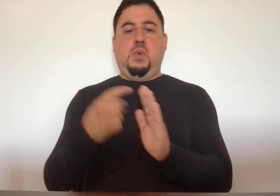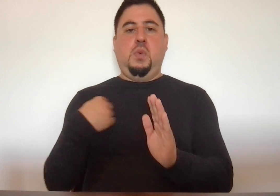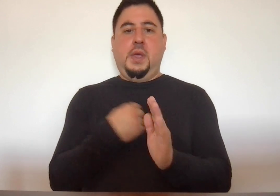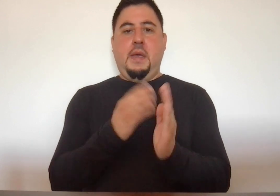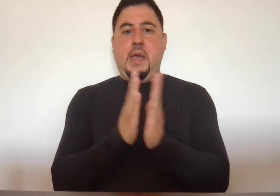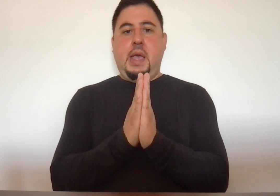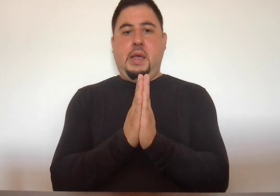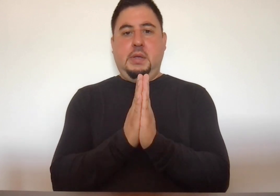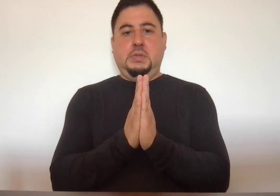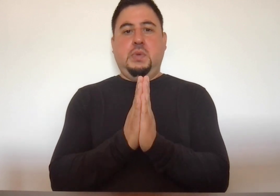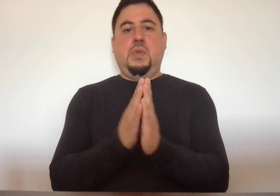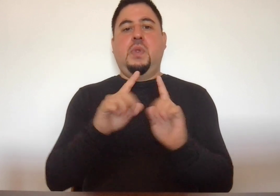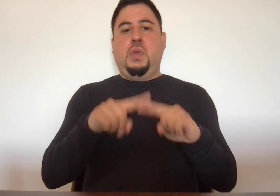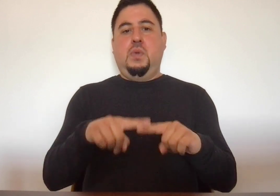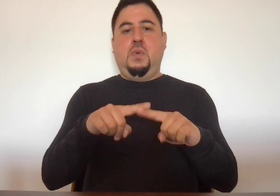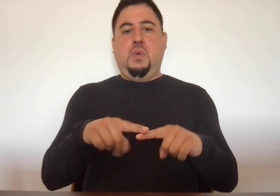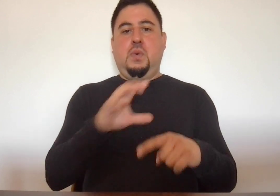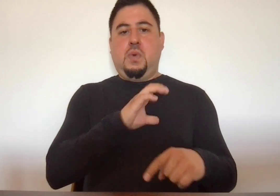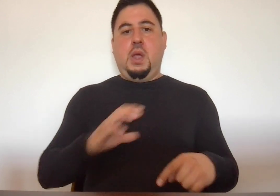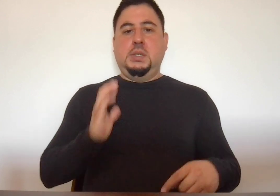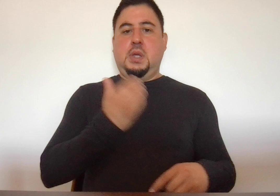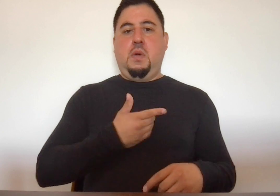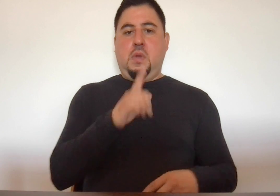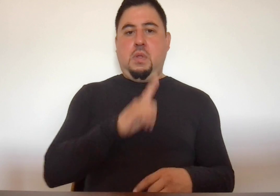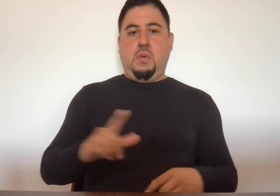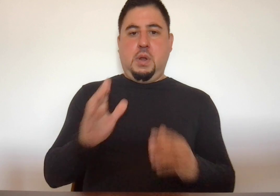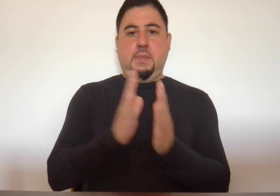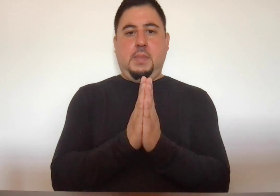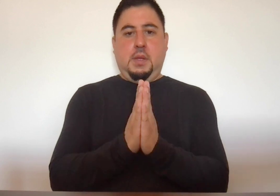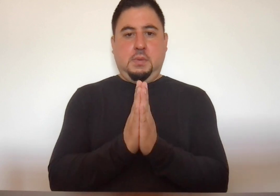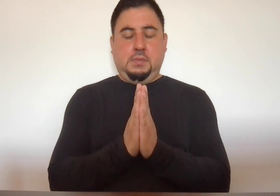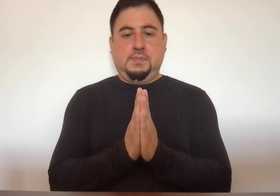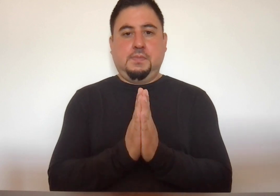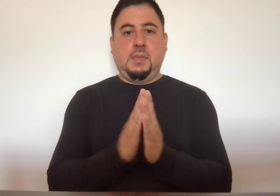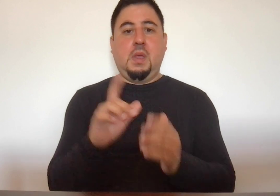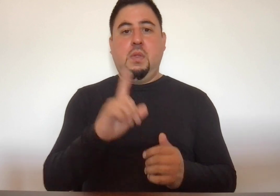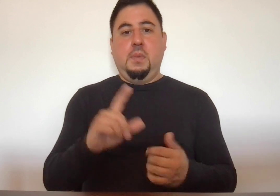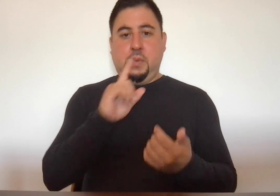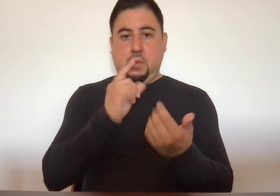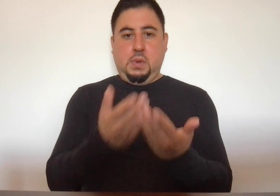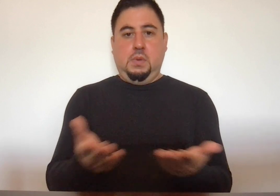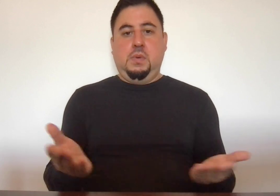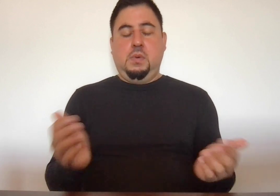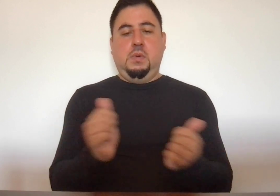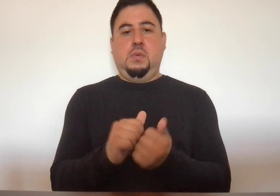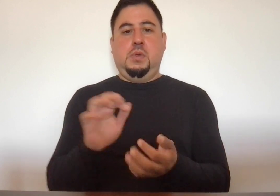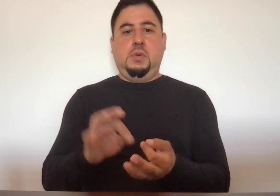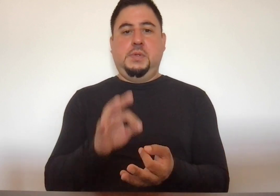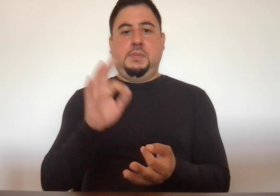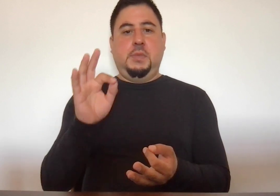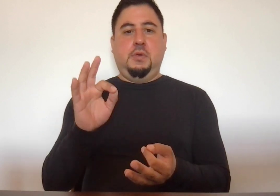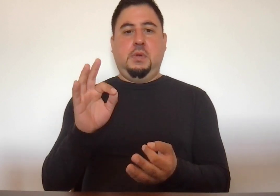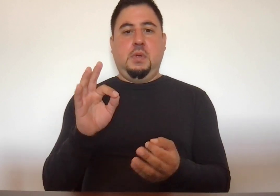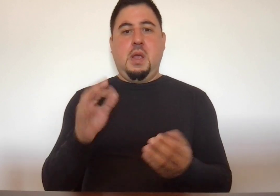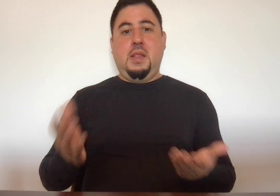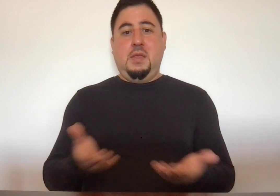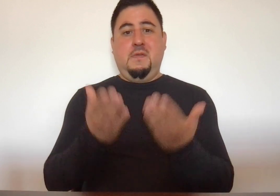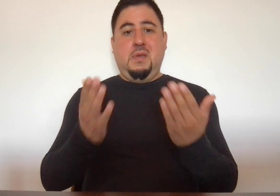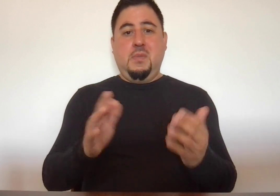this through Christ our Lord. Amen. The Lord be with you. And with your spirit. Lift up your hearts. We lift